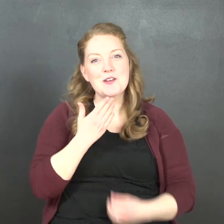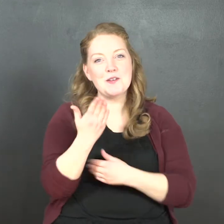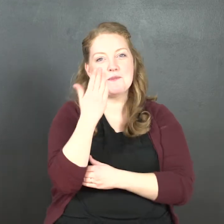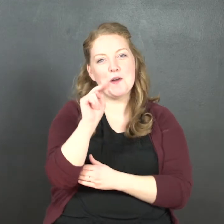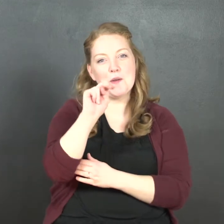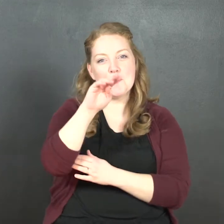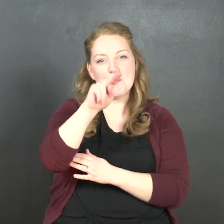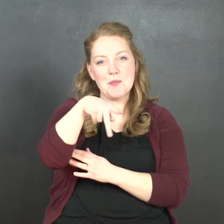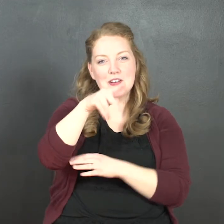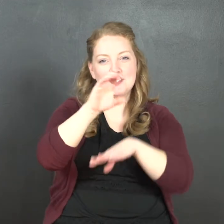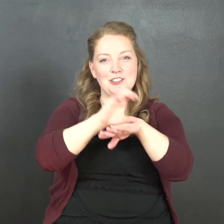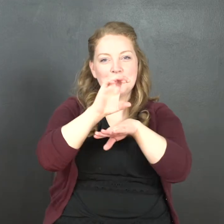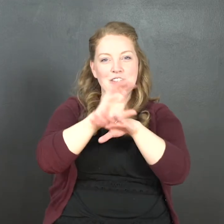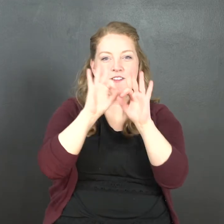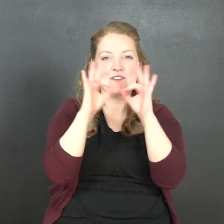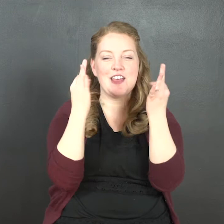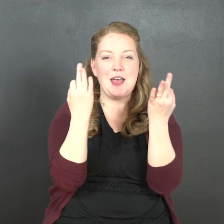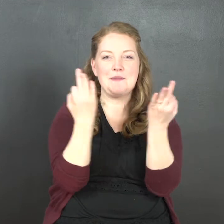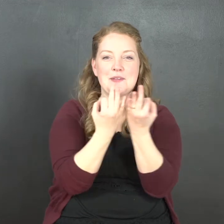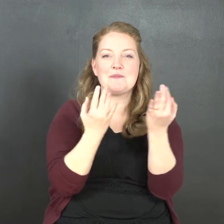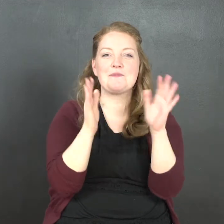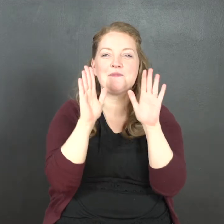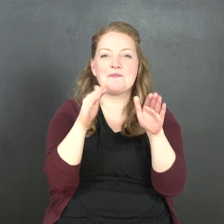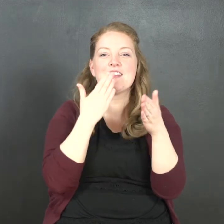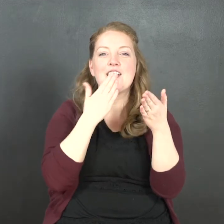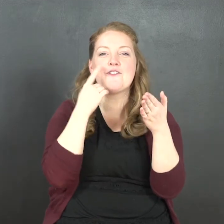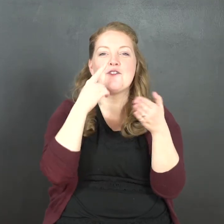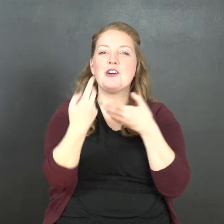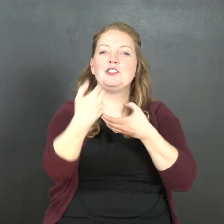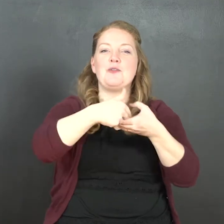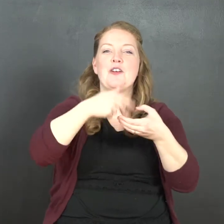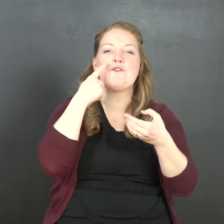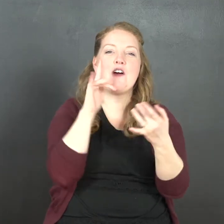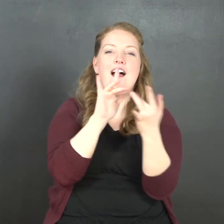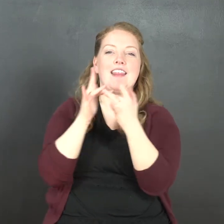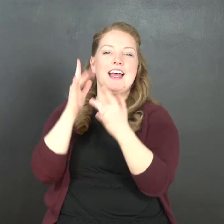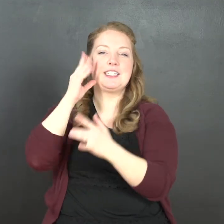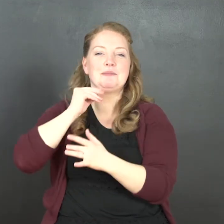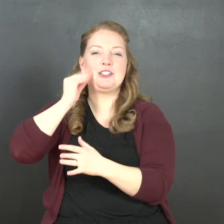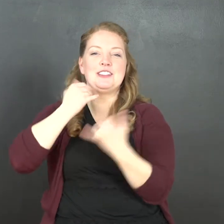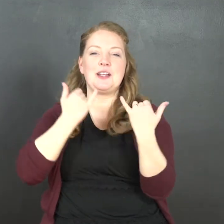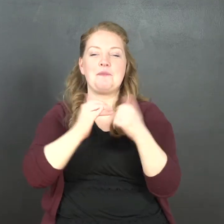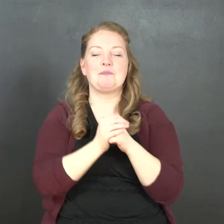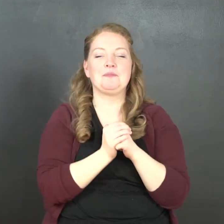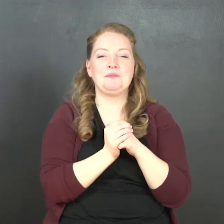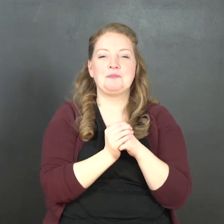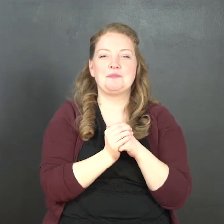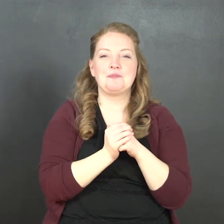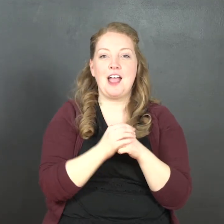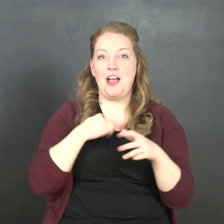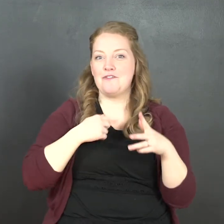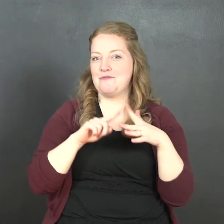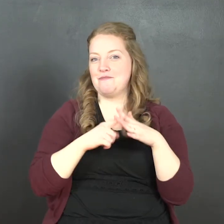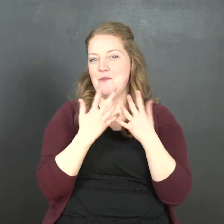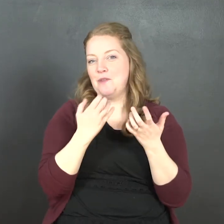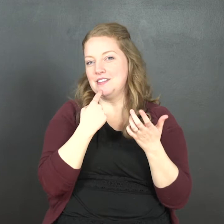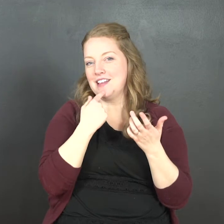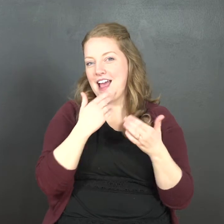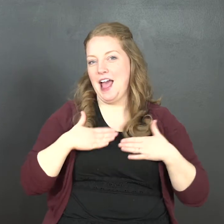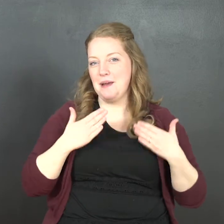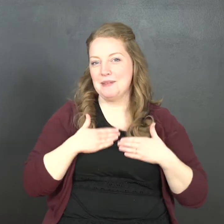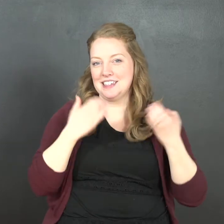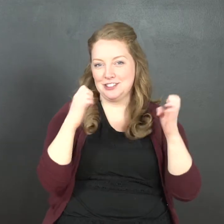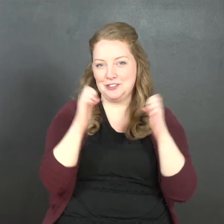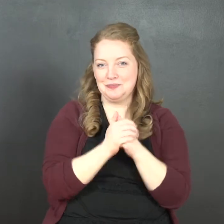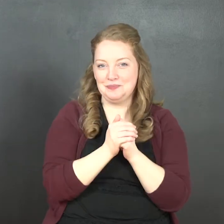Good morning, North Point Church. Thank you for joining us for our online experience today. And let me just begin by saying Happy Easter. I'm